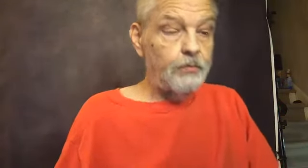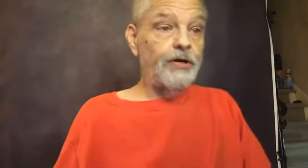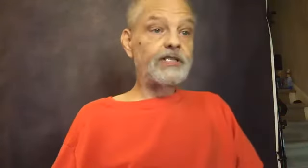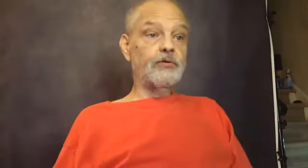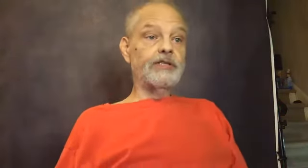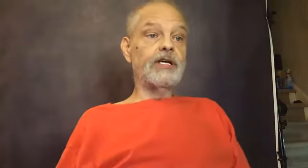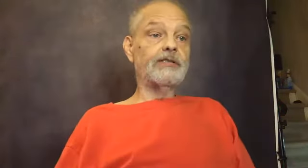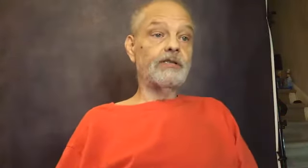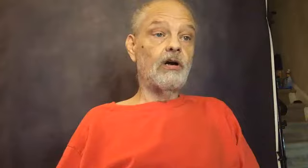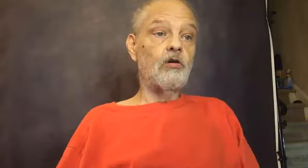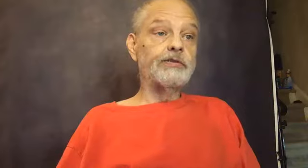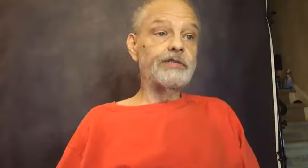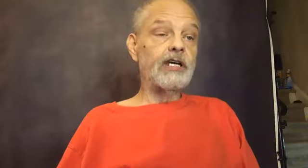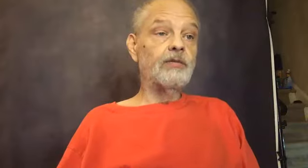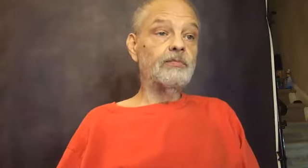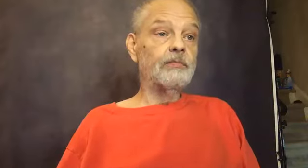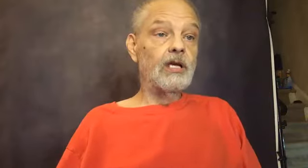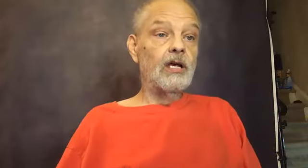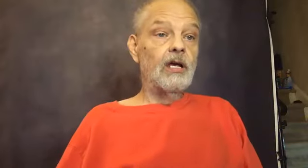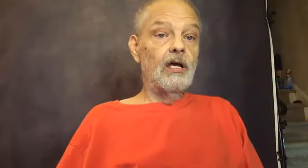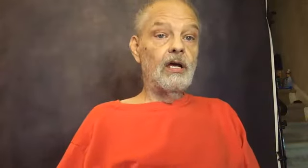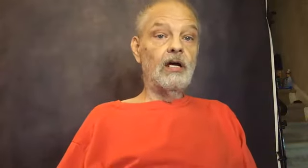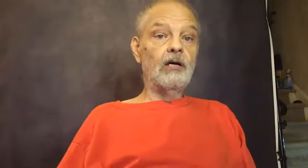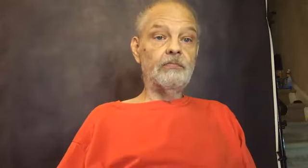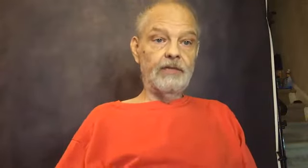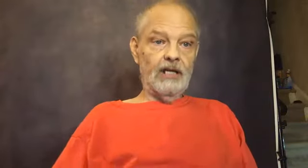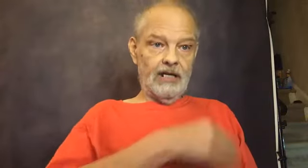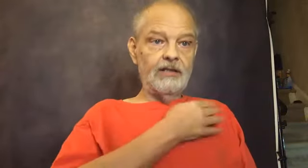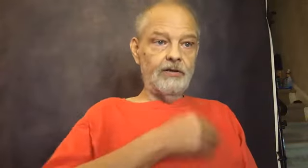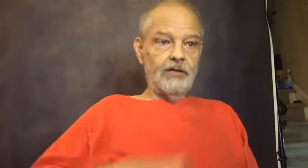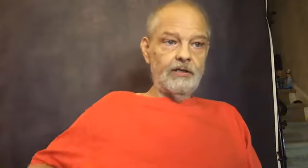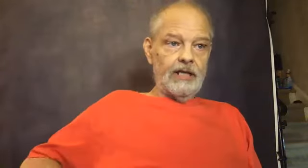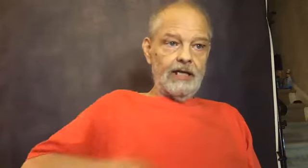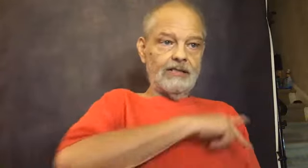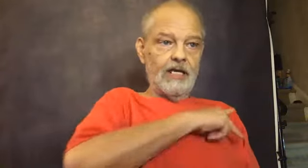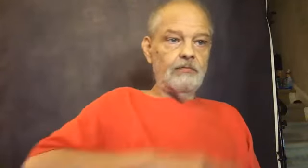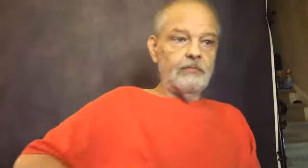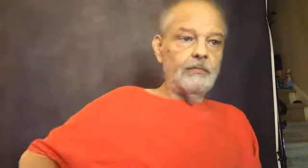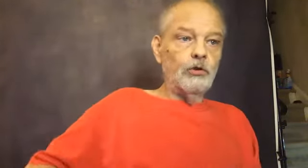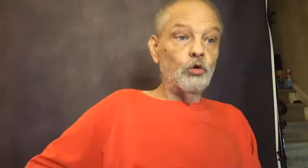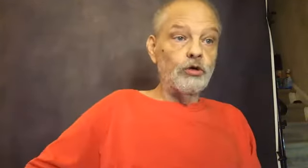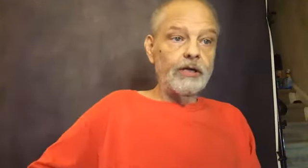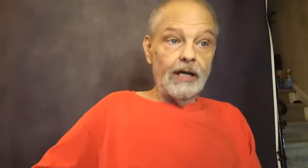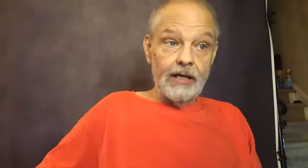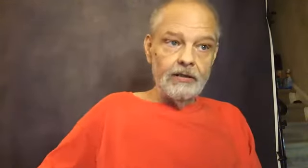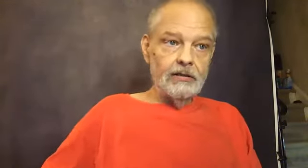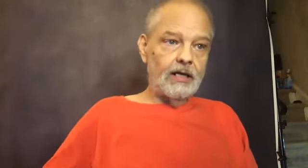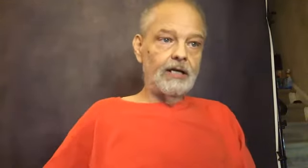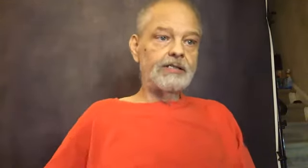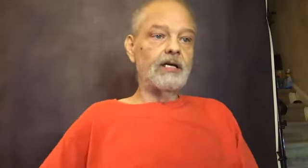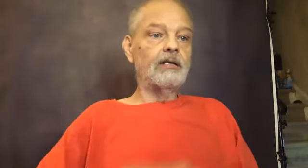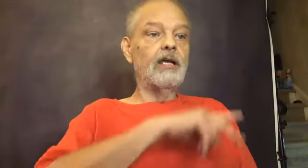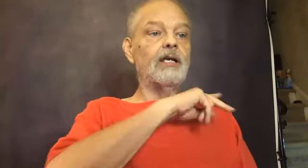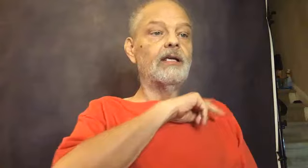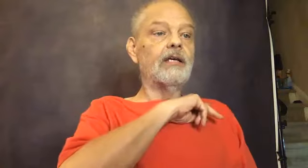Prince and princess are almost the same. And they're that same Lord, King kind of sign, done